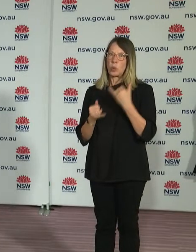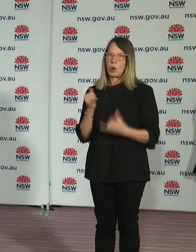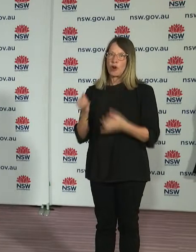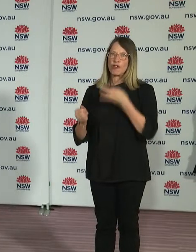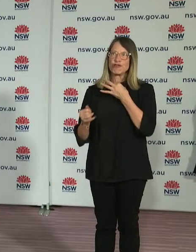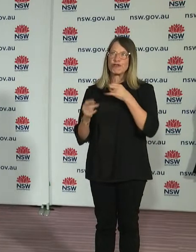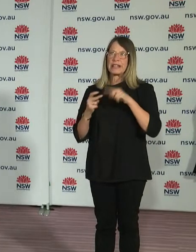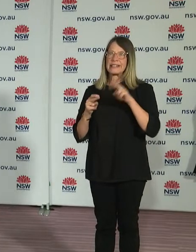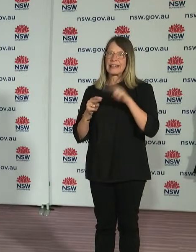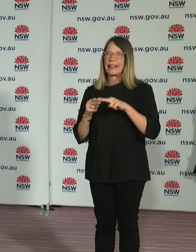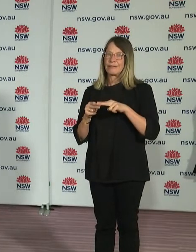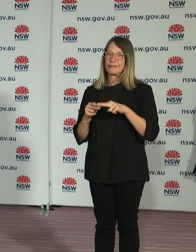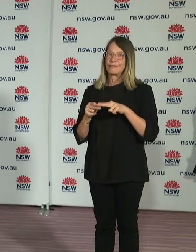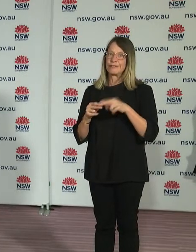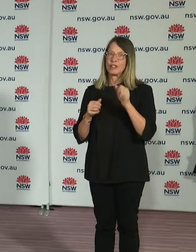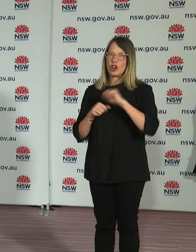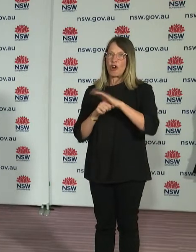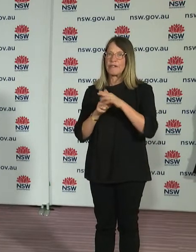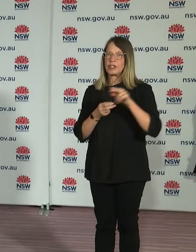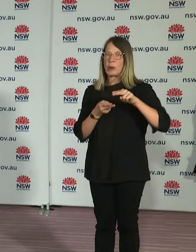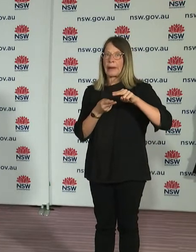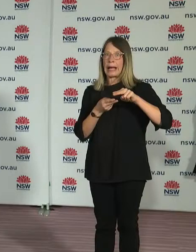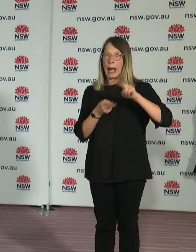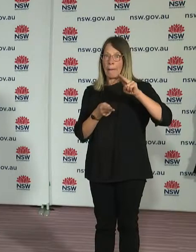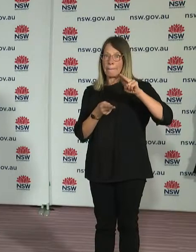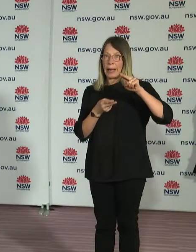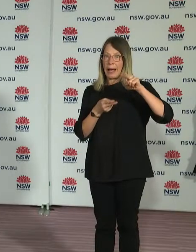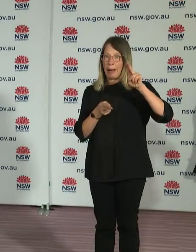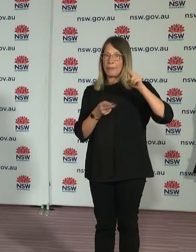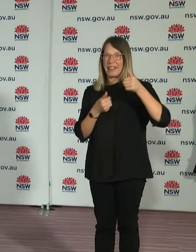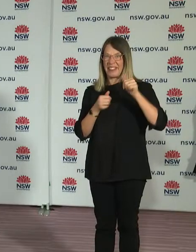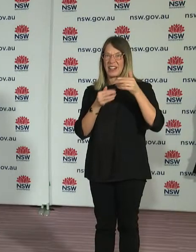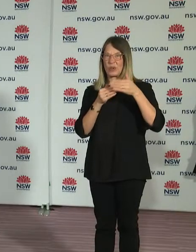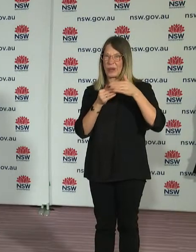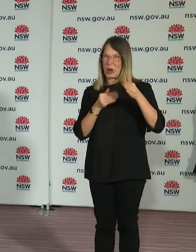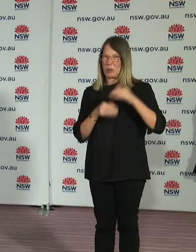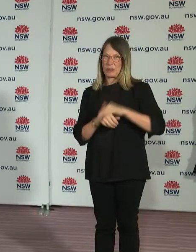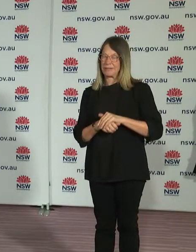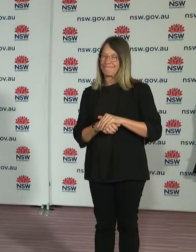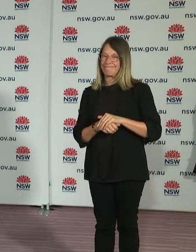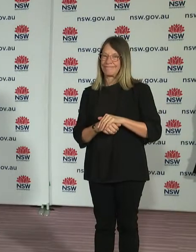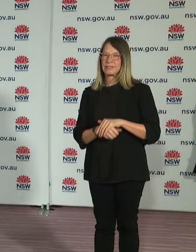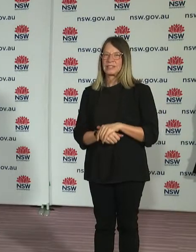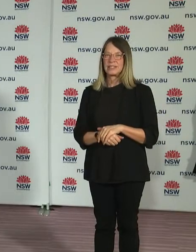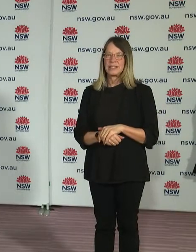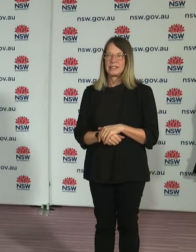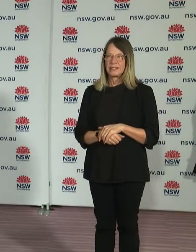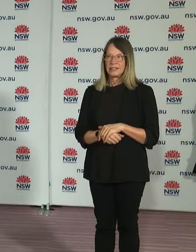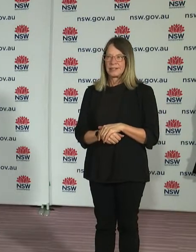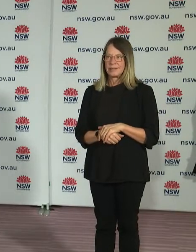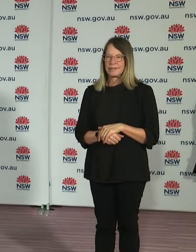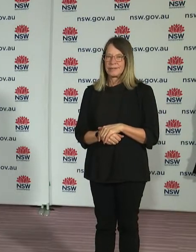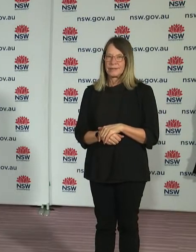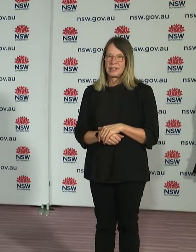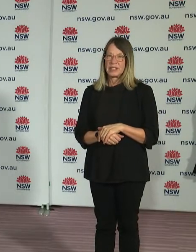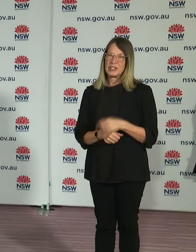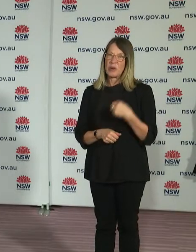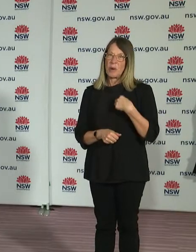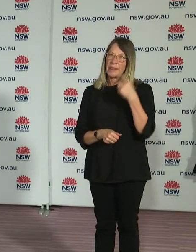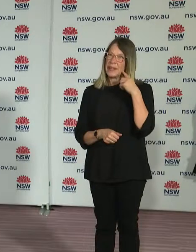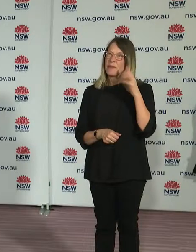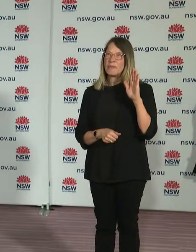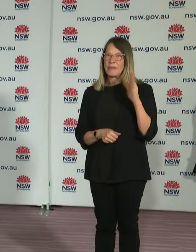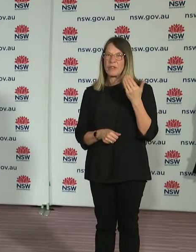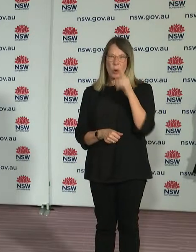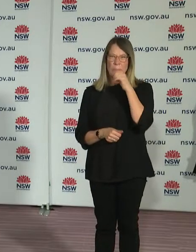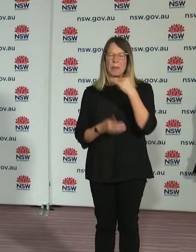and be a bit sympathetic to what people are going through. And it's fair to say that it wasn't very pleasant when everybody was piling on New South